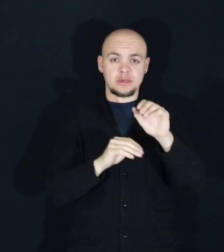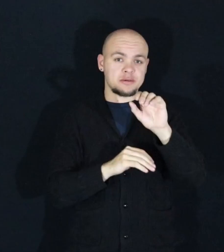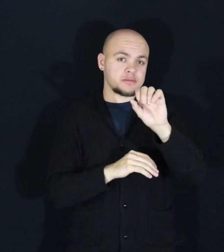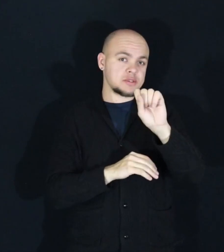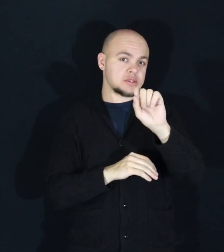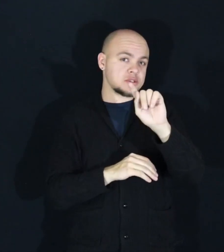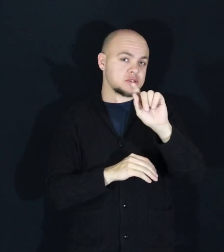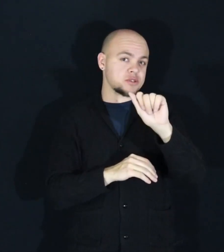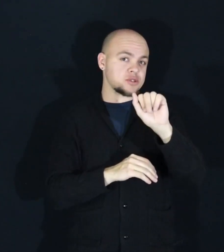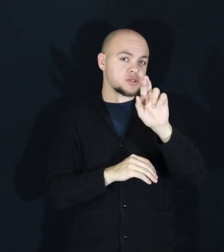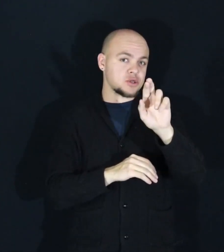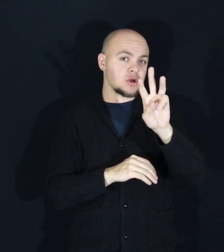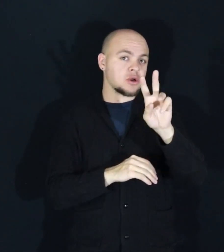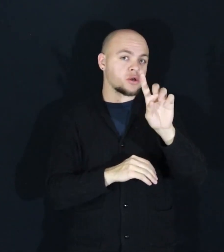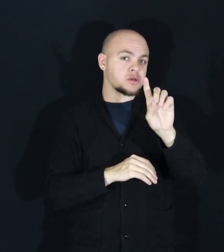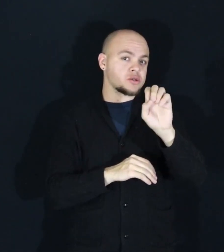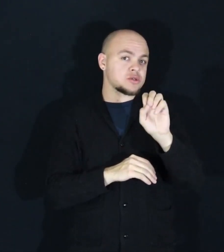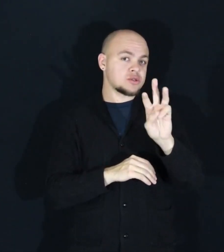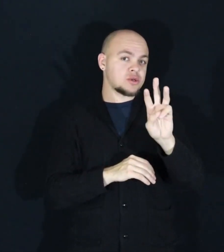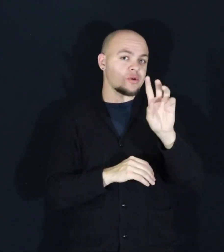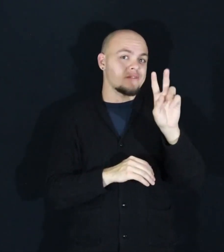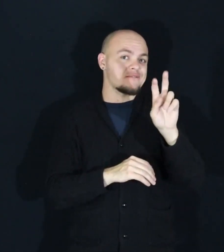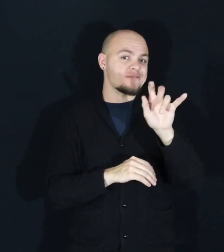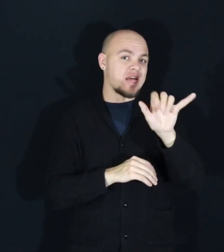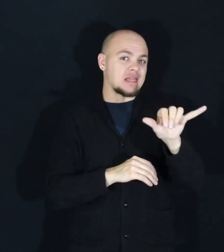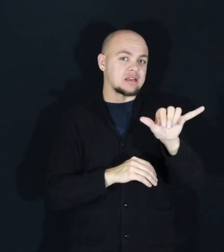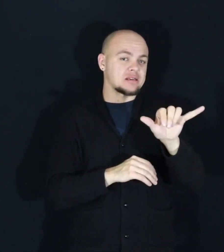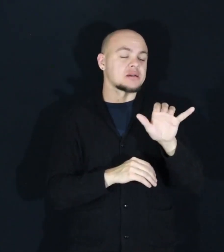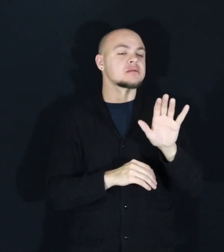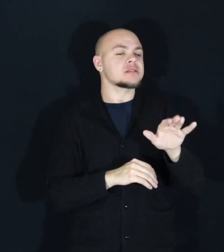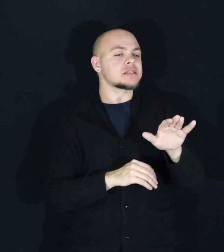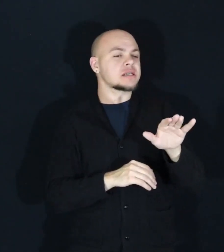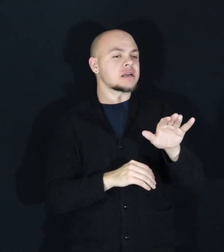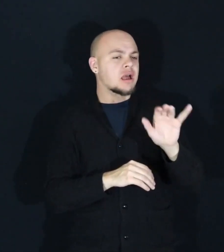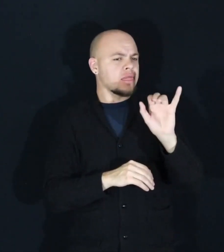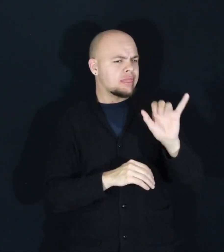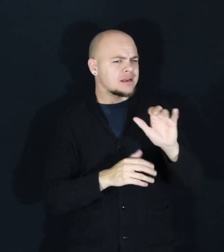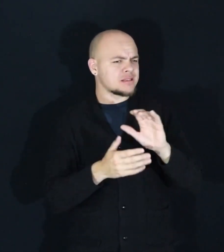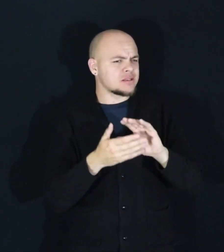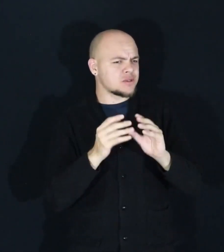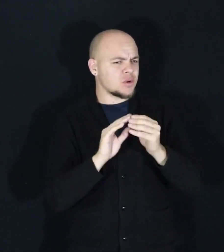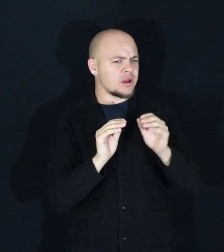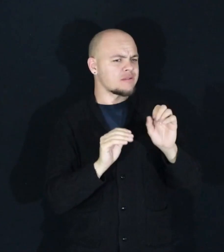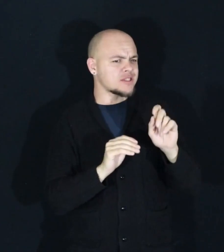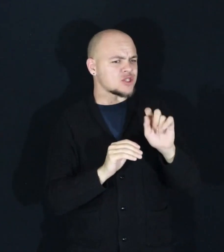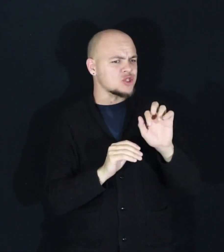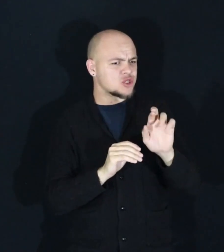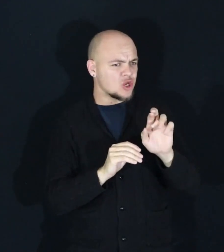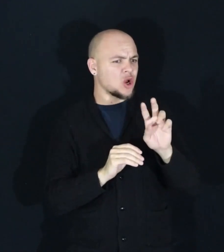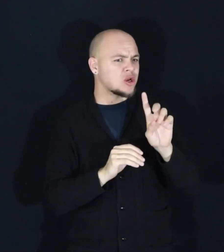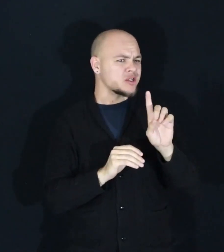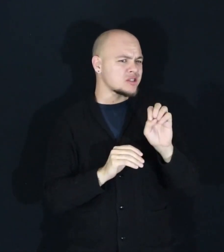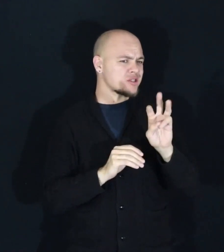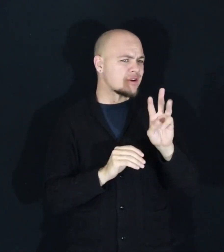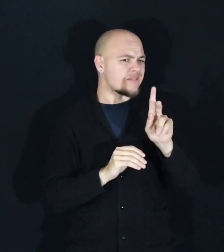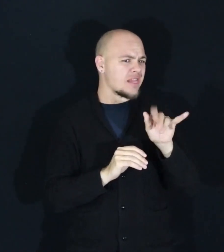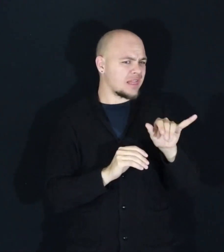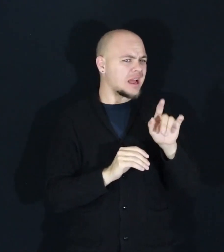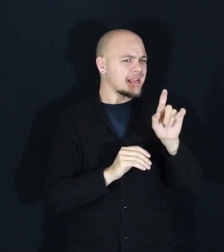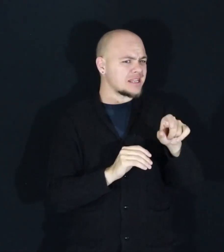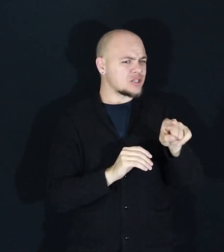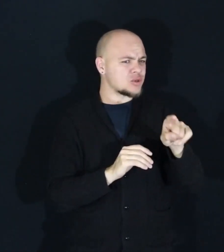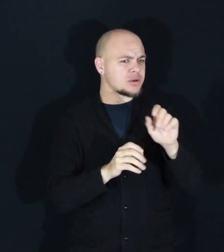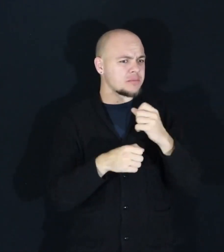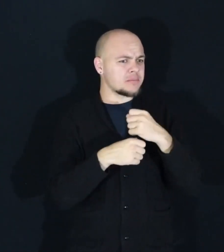another farming game. Luckily, I was able to say, that's literally the story of Stardew Valley. Be more original. And